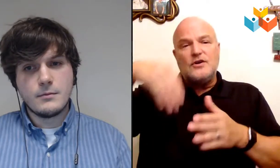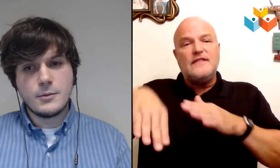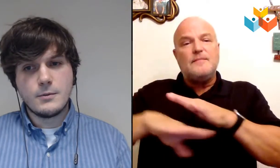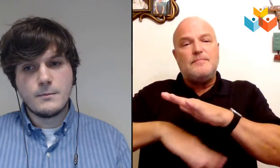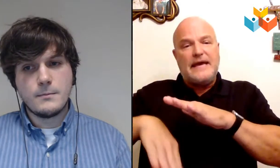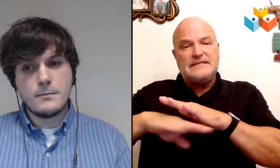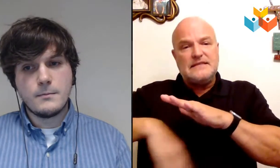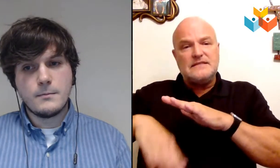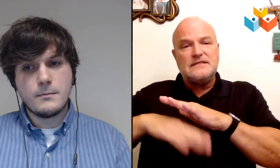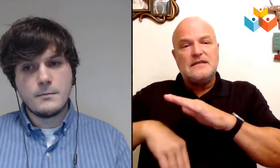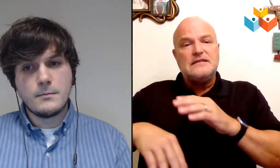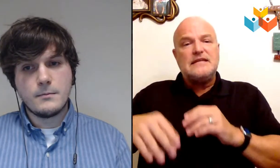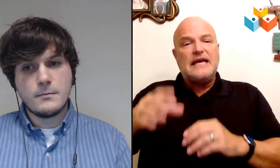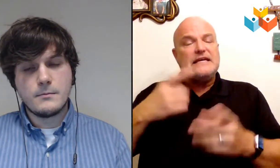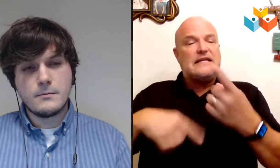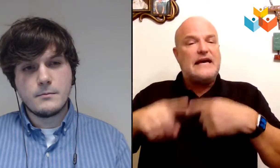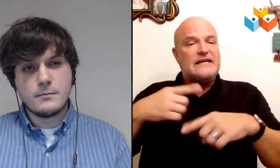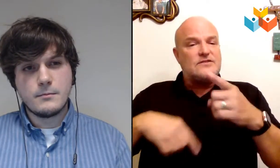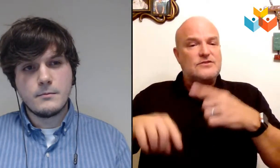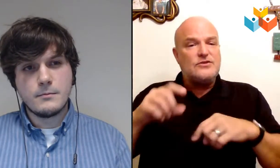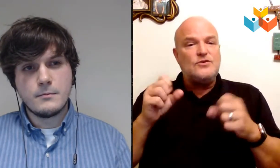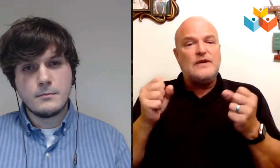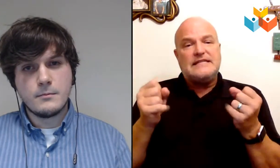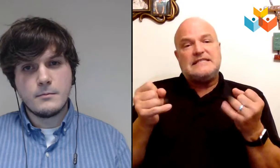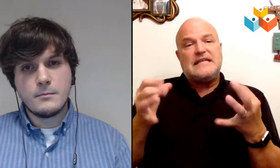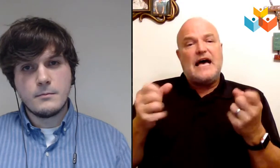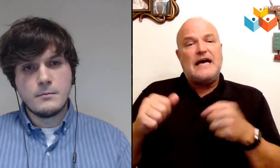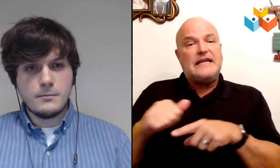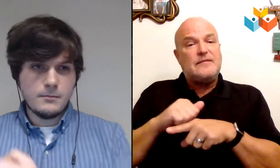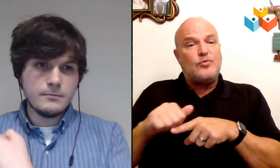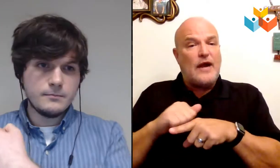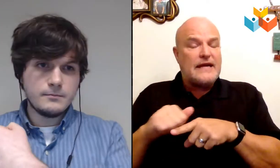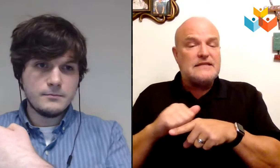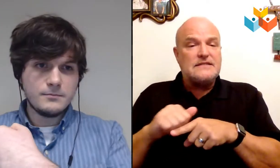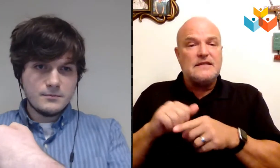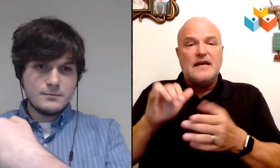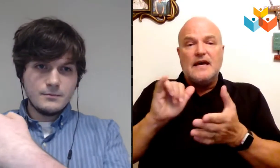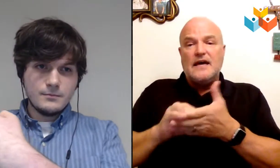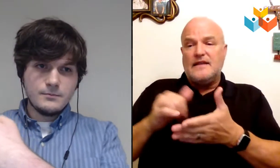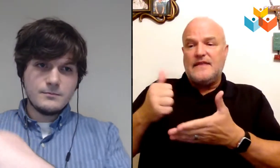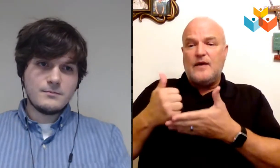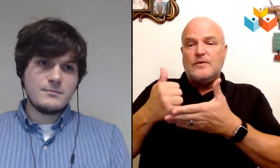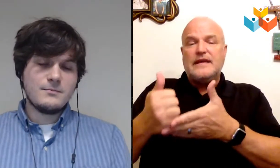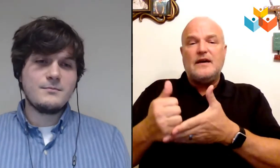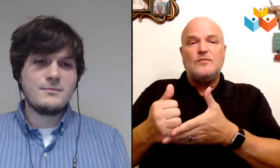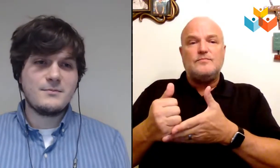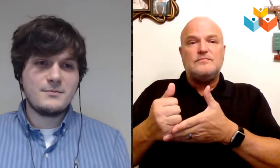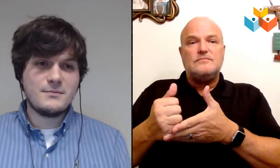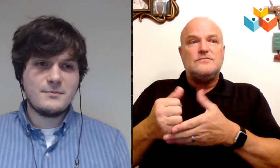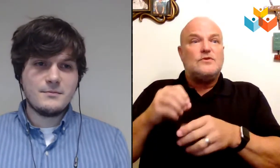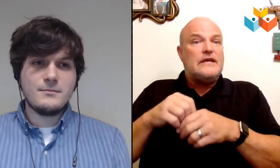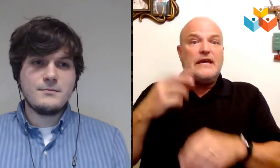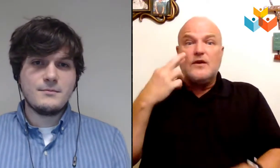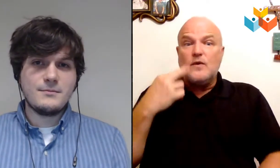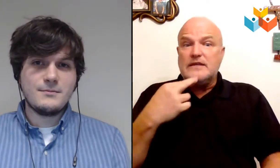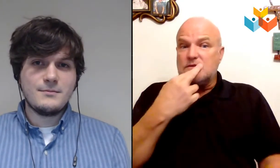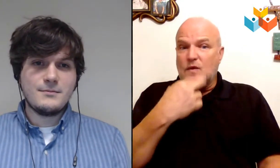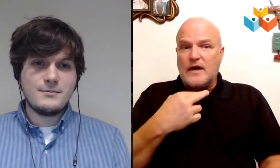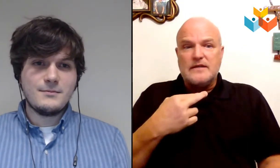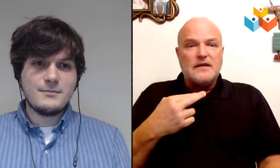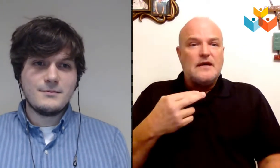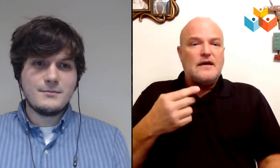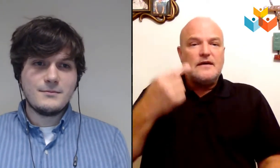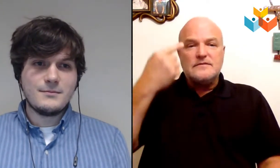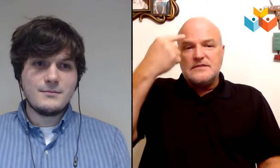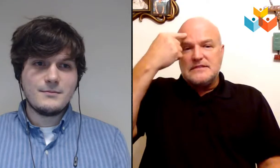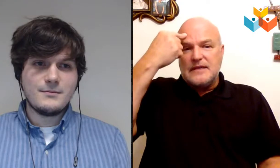just learn the basics, take a class or two and sign and practice, that would help in a